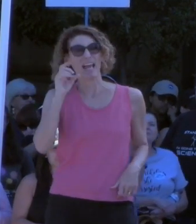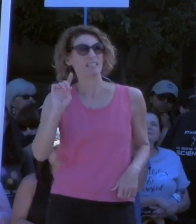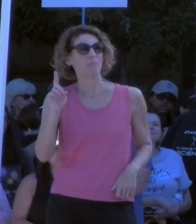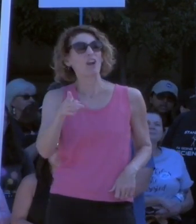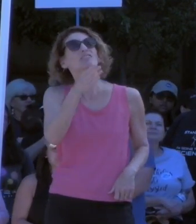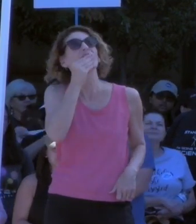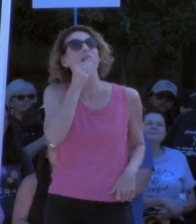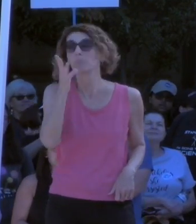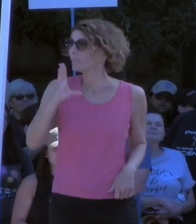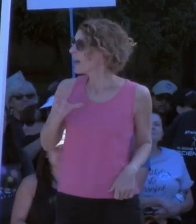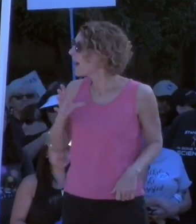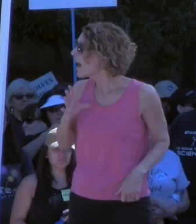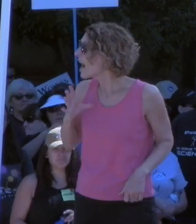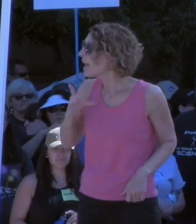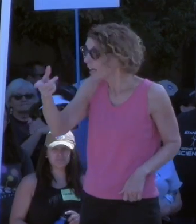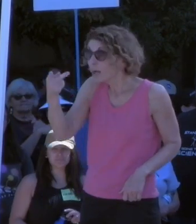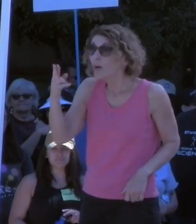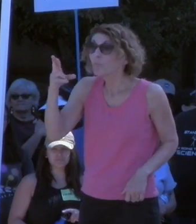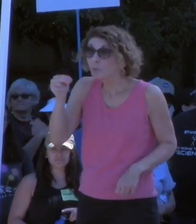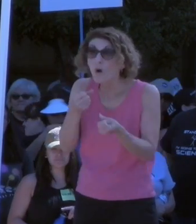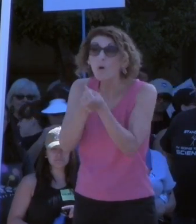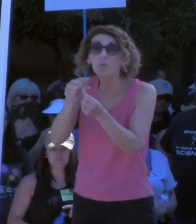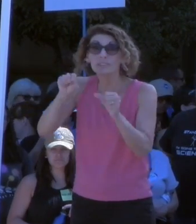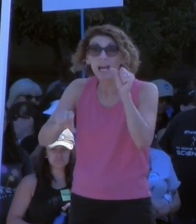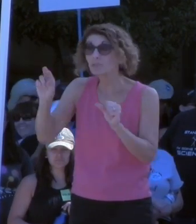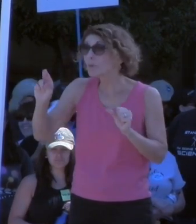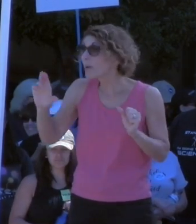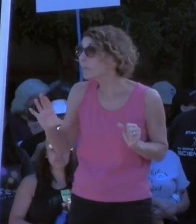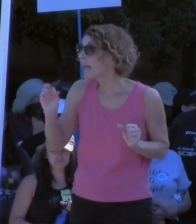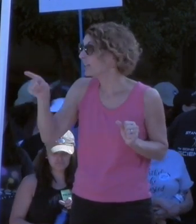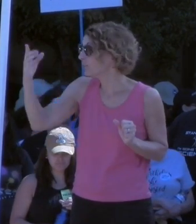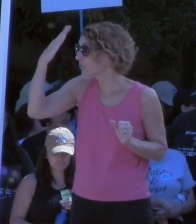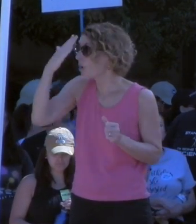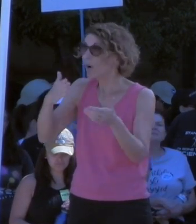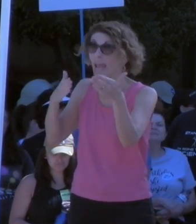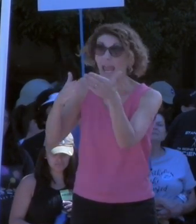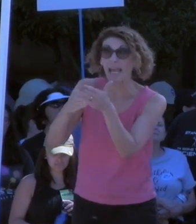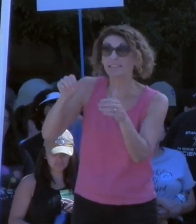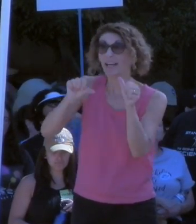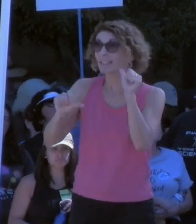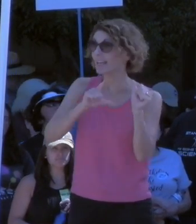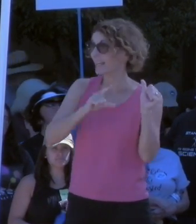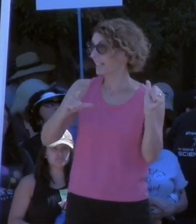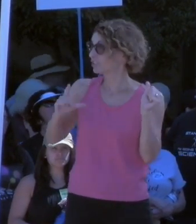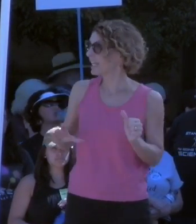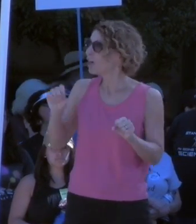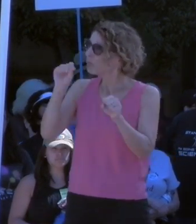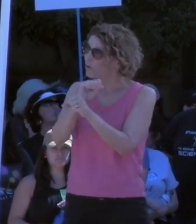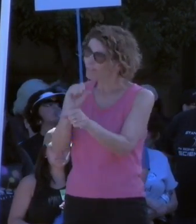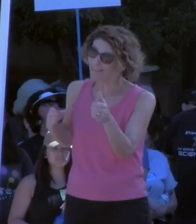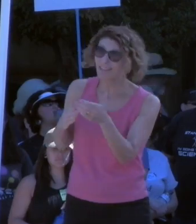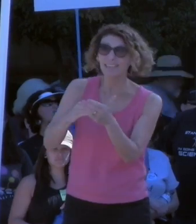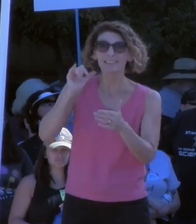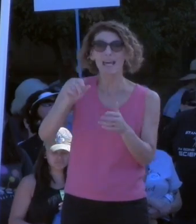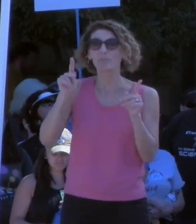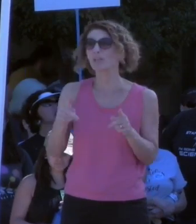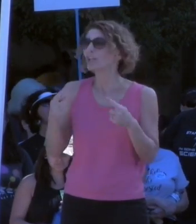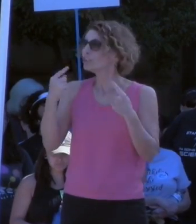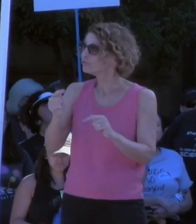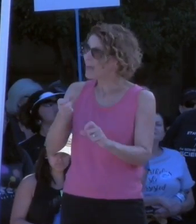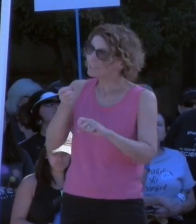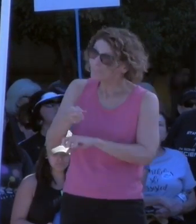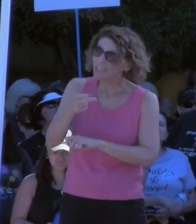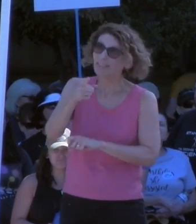fine, all right? If you're a pro-science Republican and you know of an anti-science legislator, work against them. Try to defeat them, replace